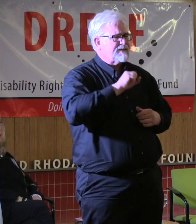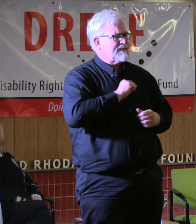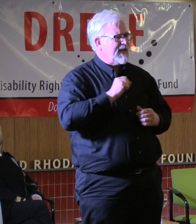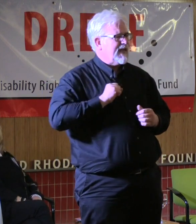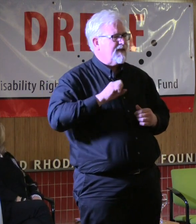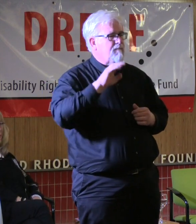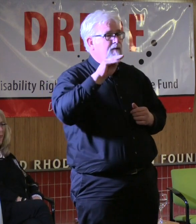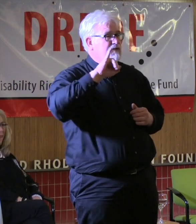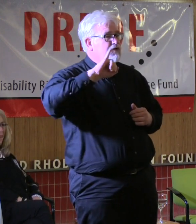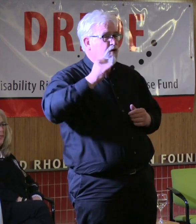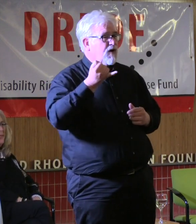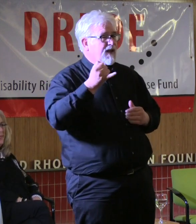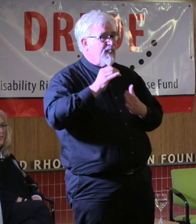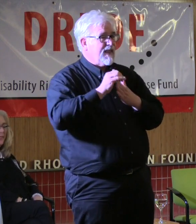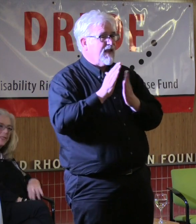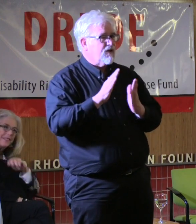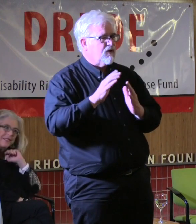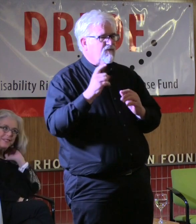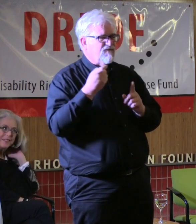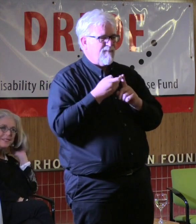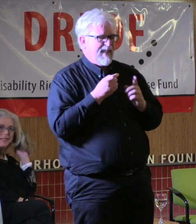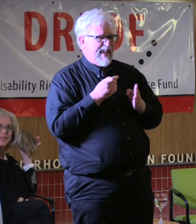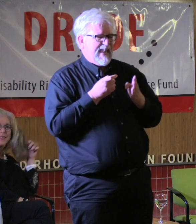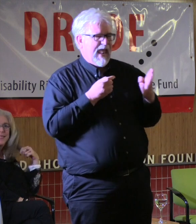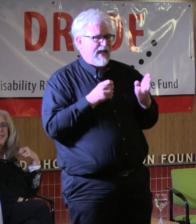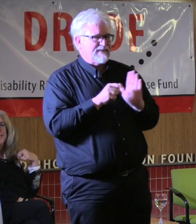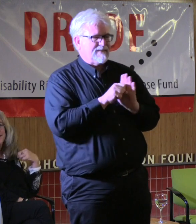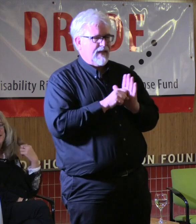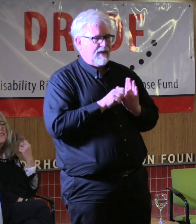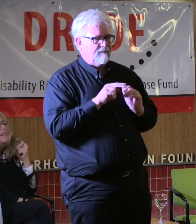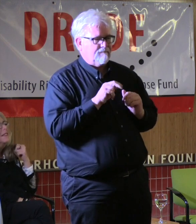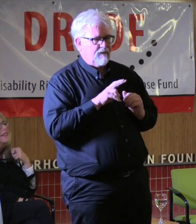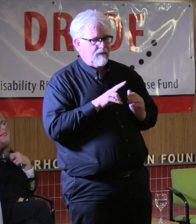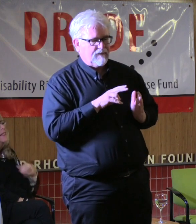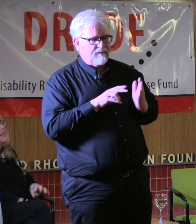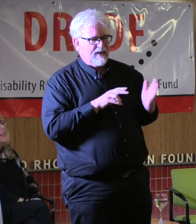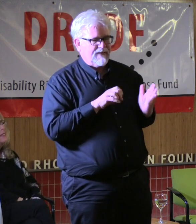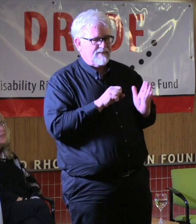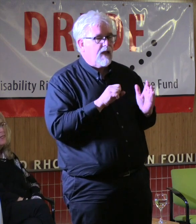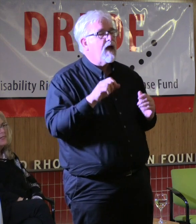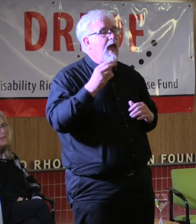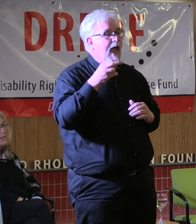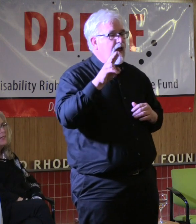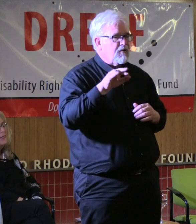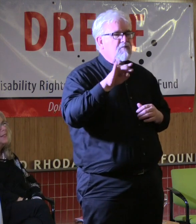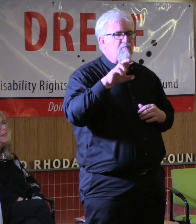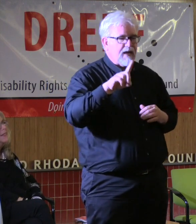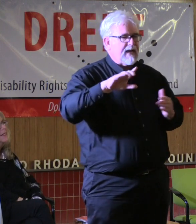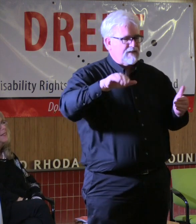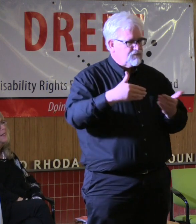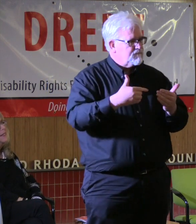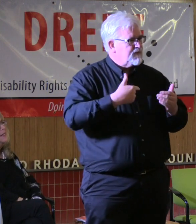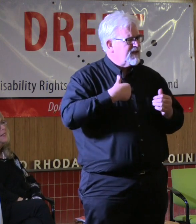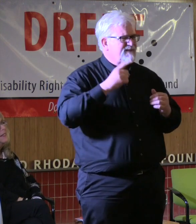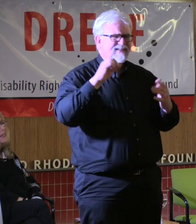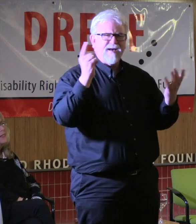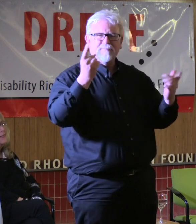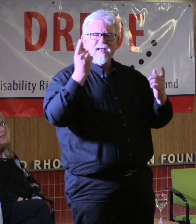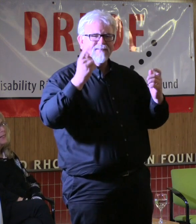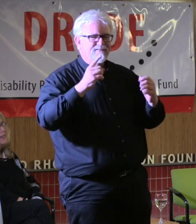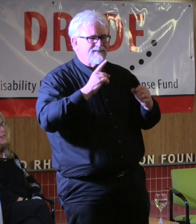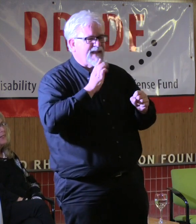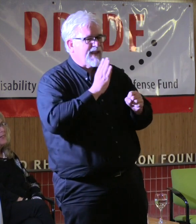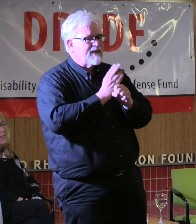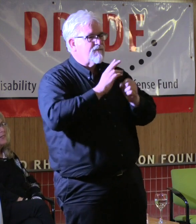Leader. And he's from that next state over. So Harry Reid was introduced. It had to be at the dedication of the National